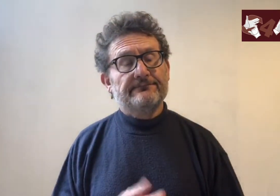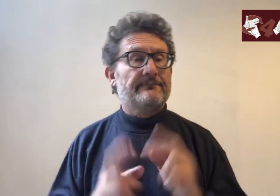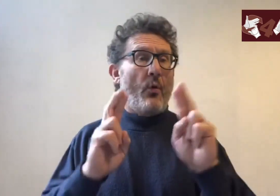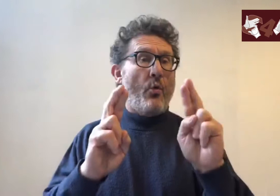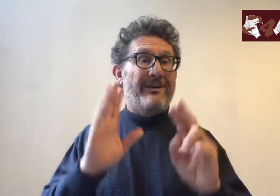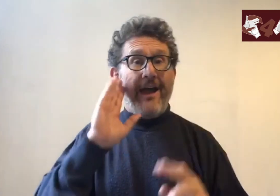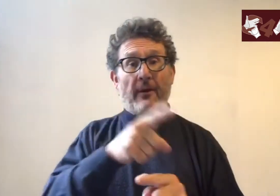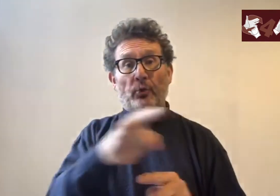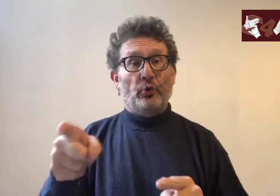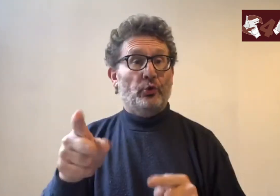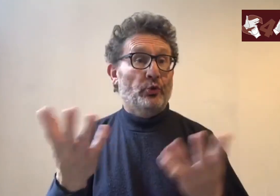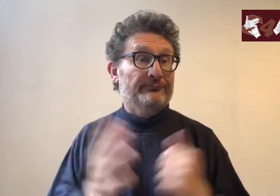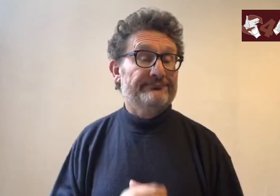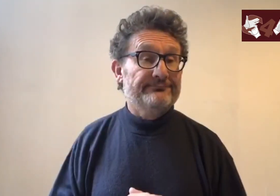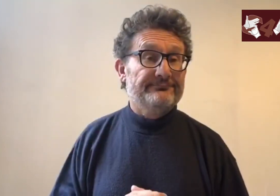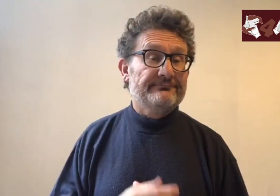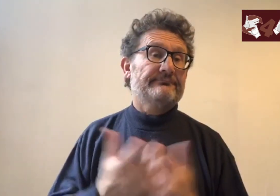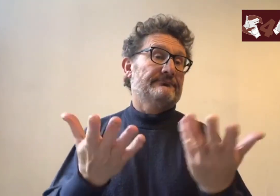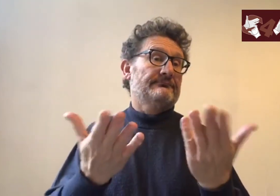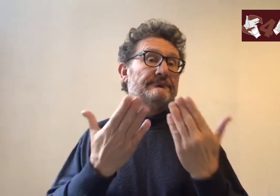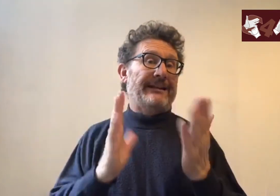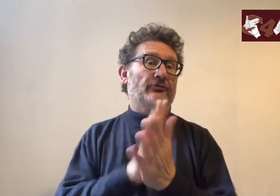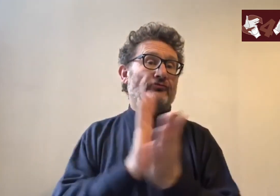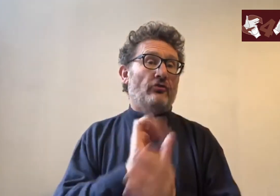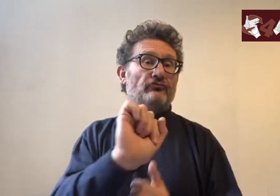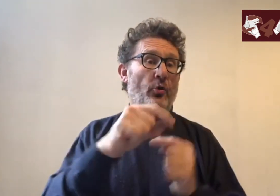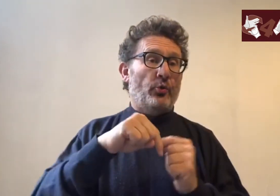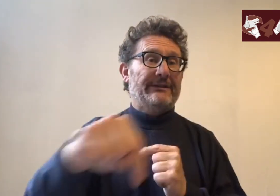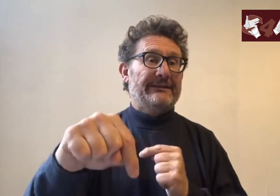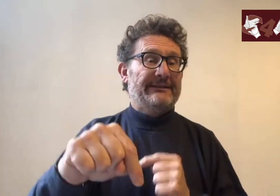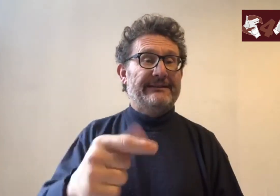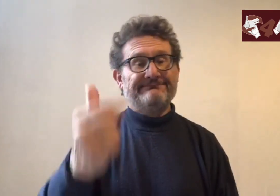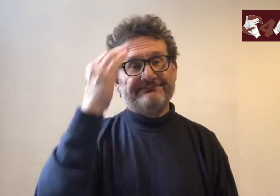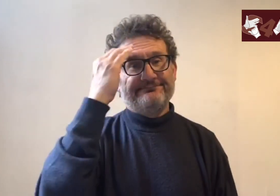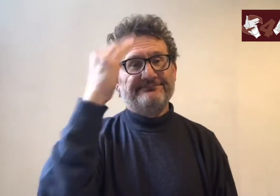conversation around that. So I look forward to hearing from you and enjoy your week. Farewell.